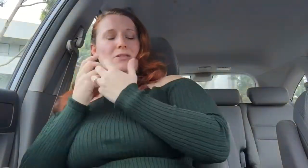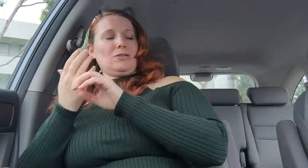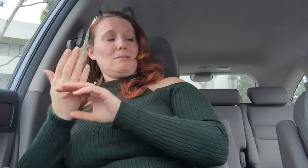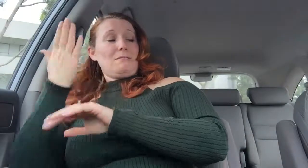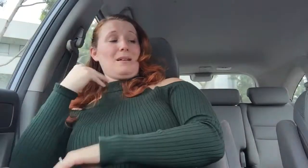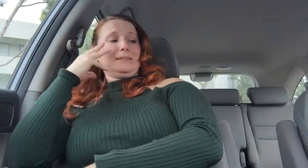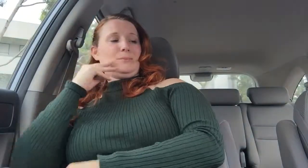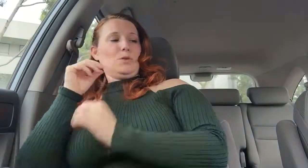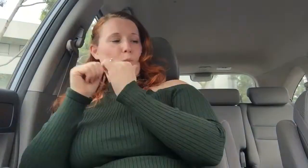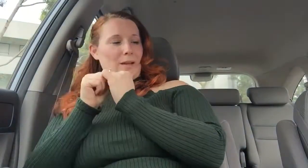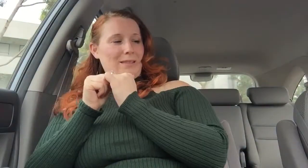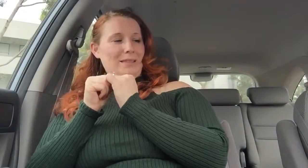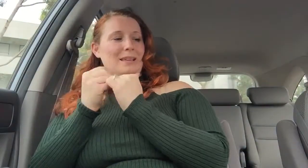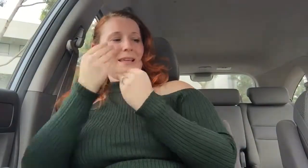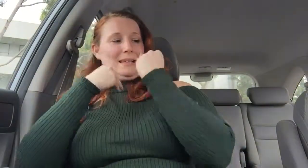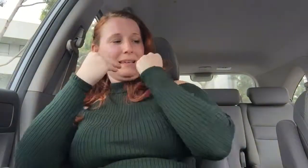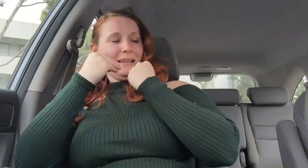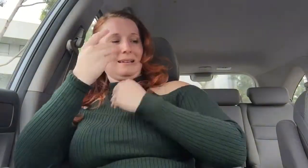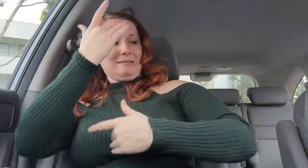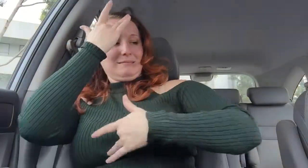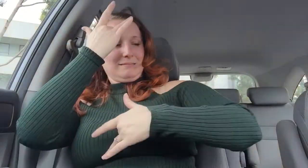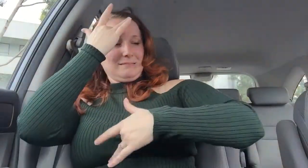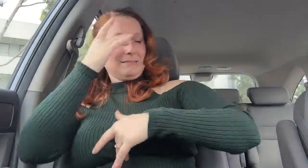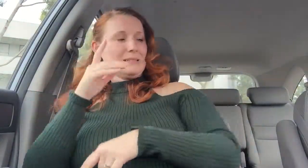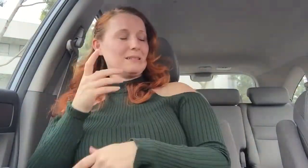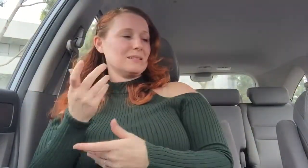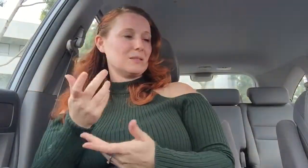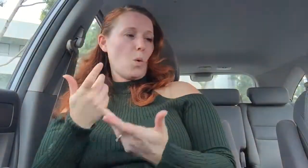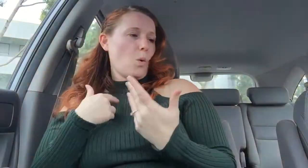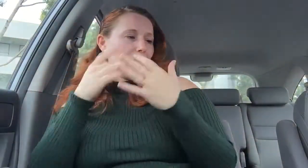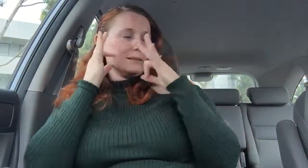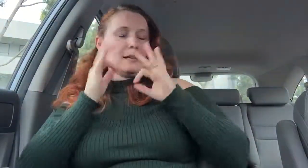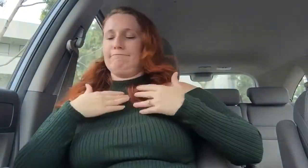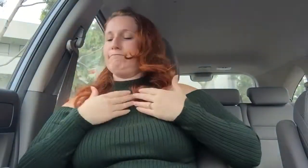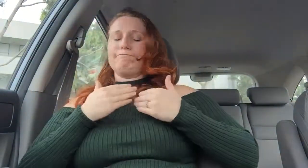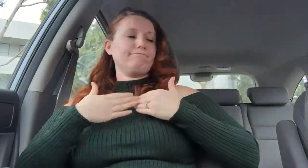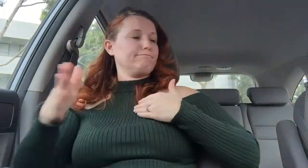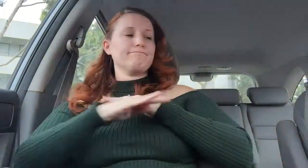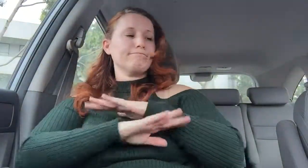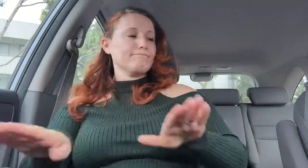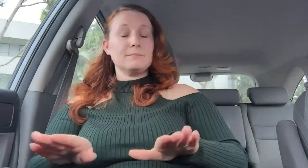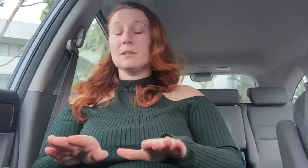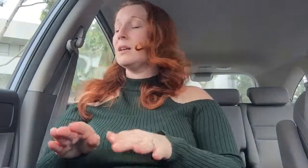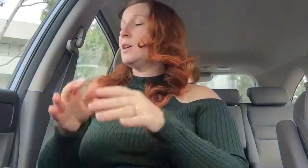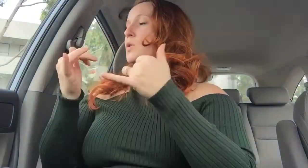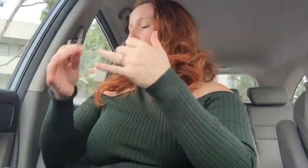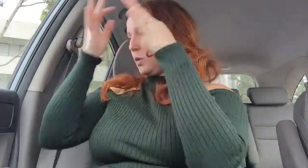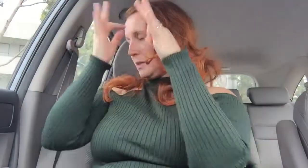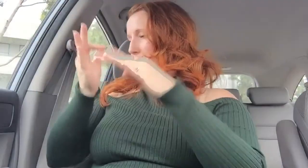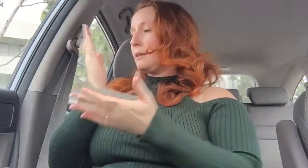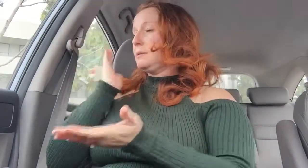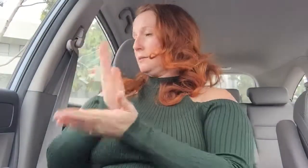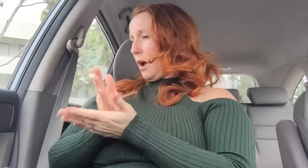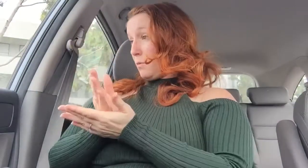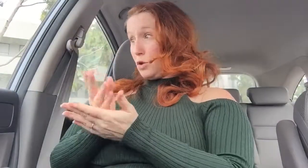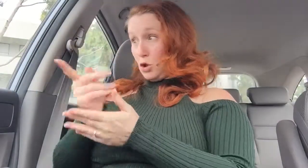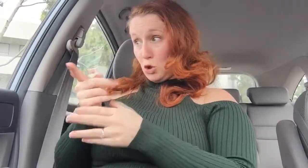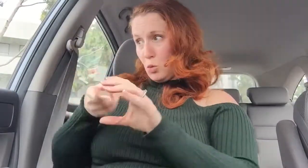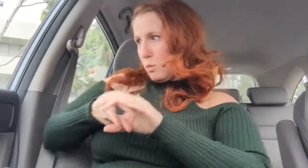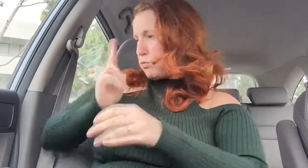live. Mm-hmm. So you decide that this isn't the way you want to live, and you're tracking everything. Did you quit cold turkey? Was it like day 0